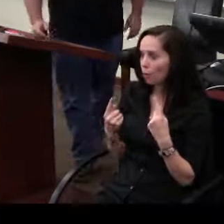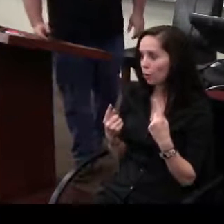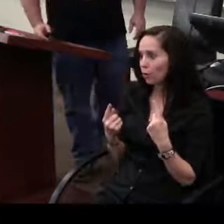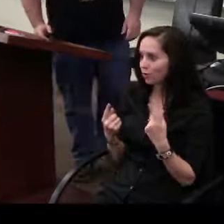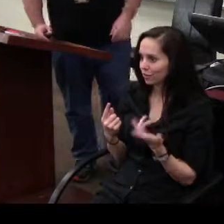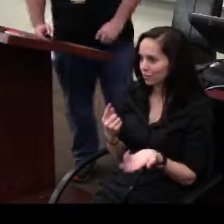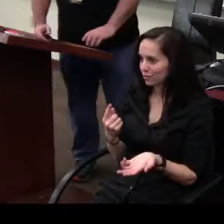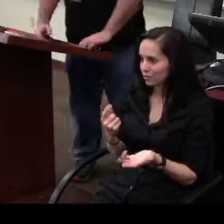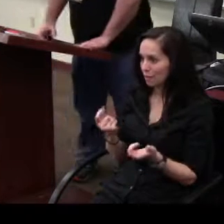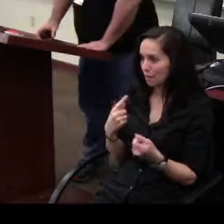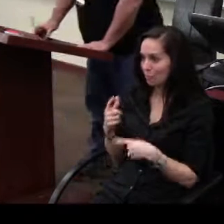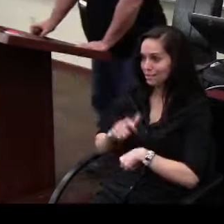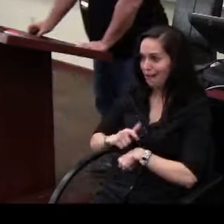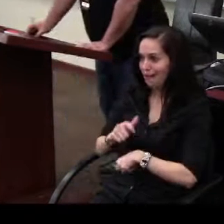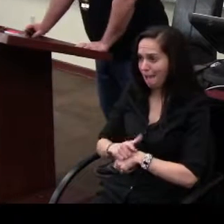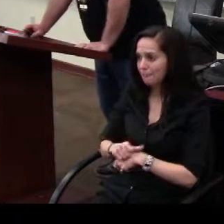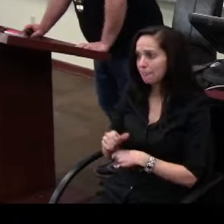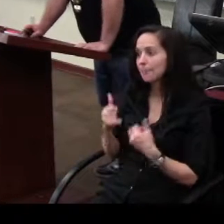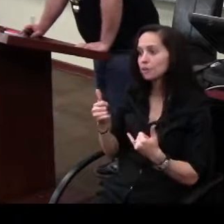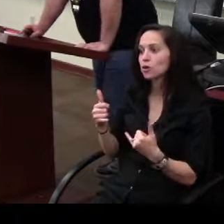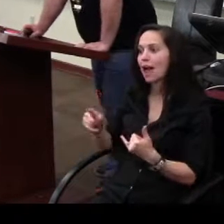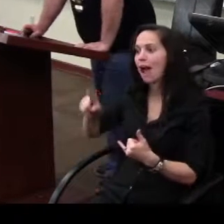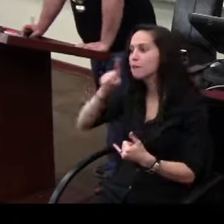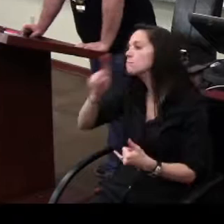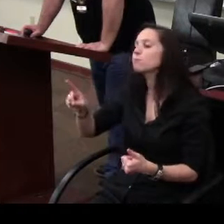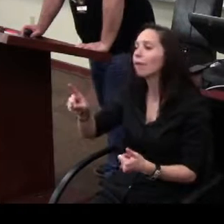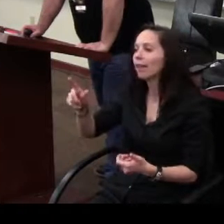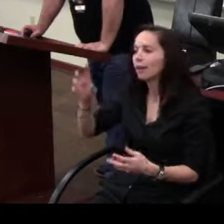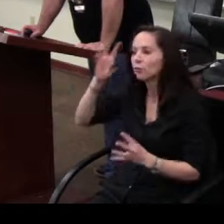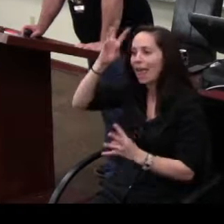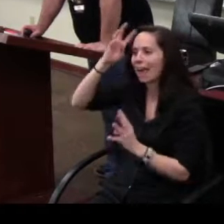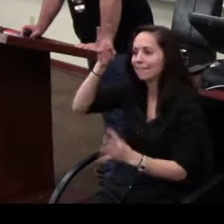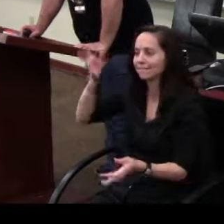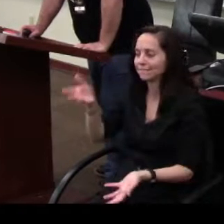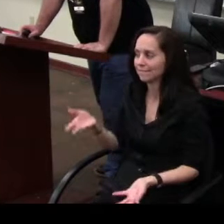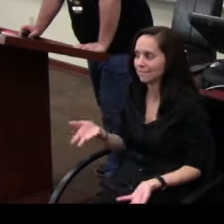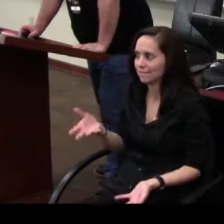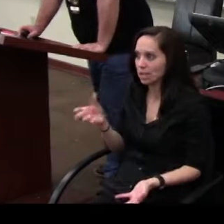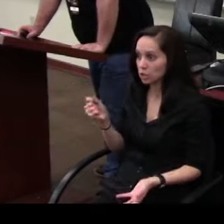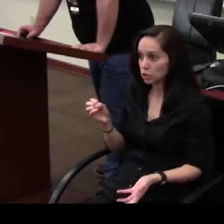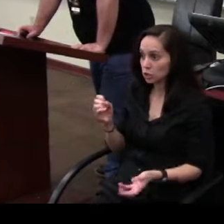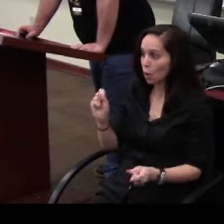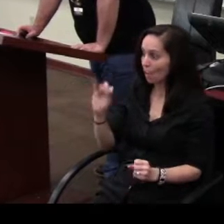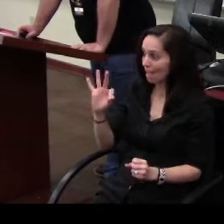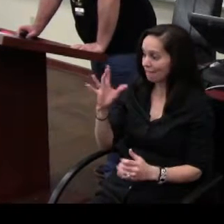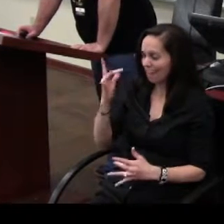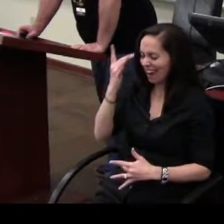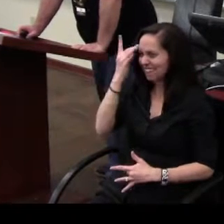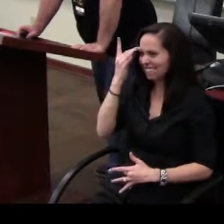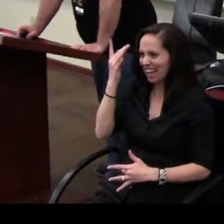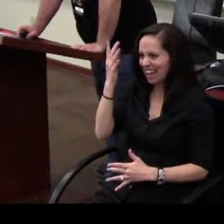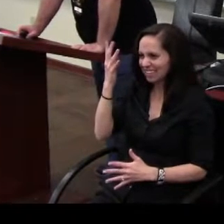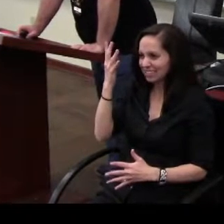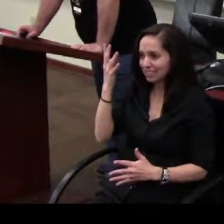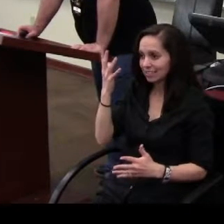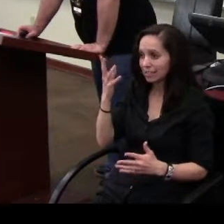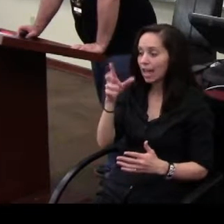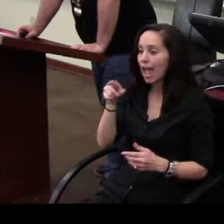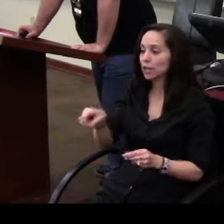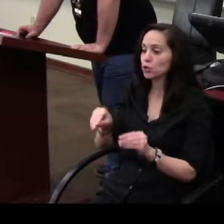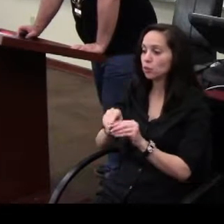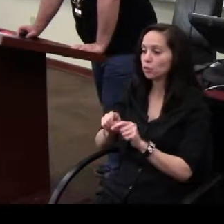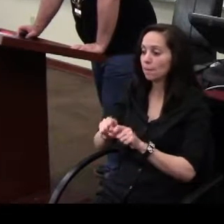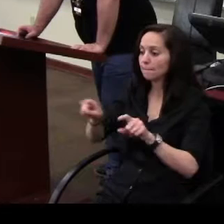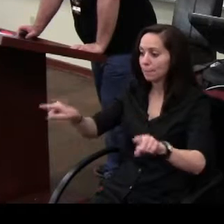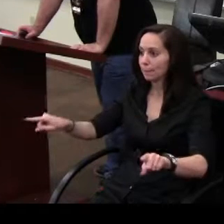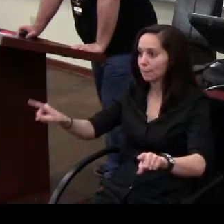This is a nice one. This is how they're getting creative, right? So if you get infected and you infect two more people and